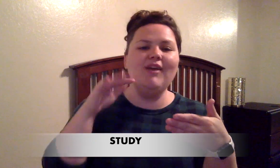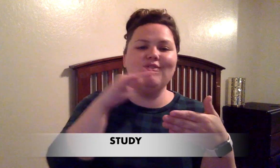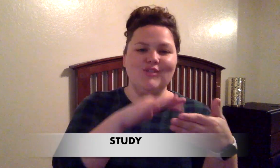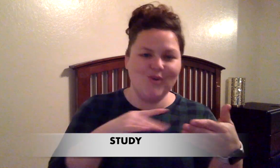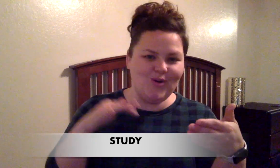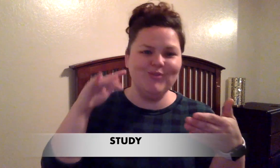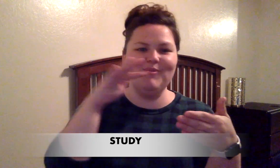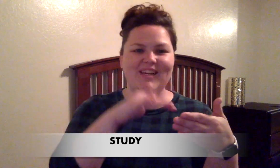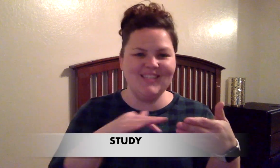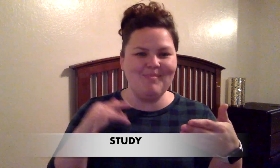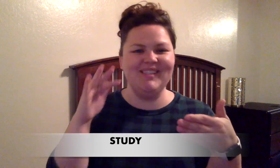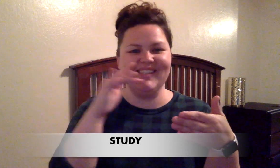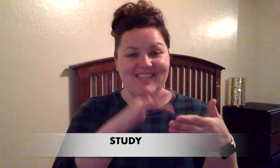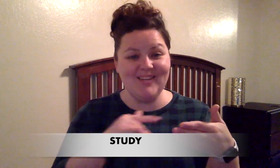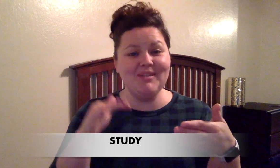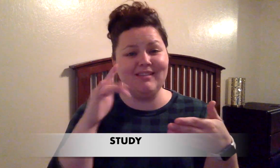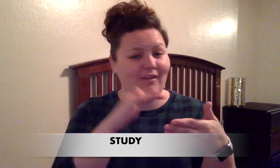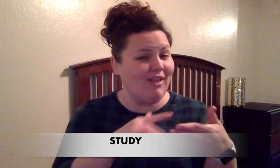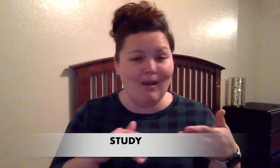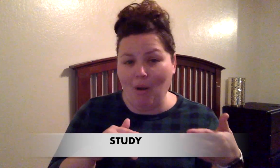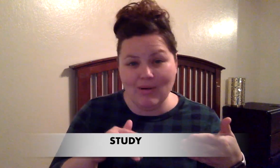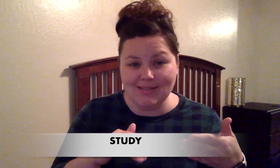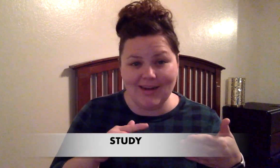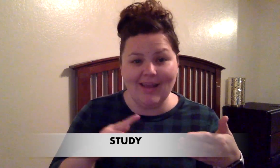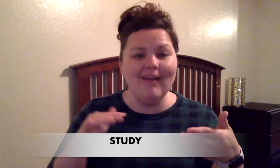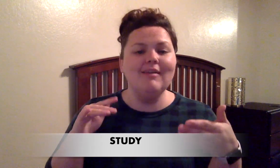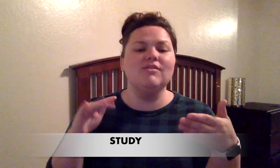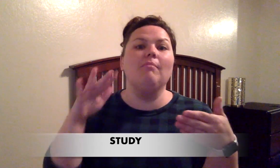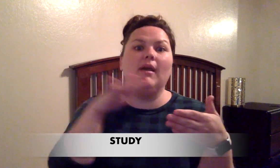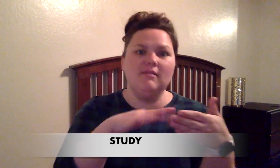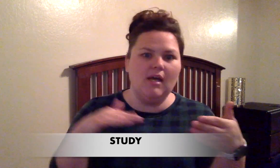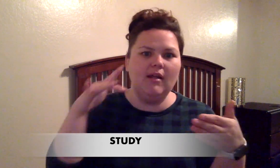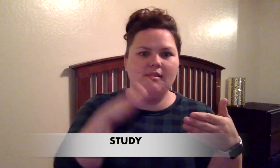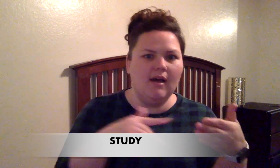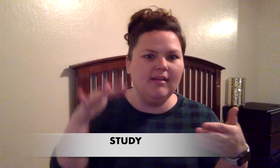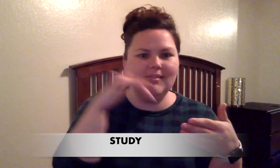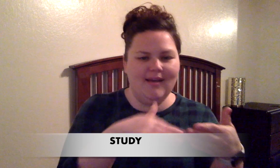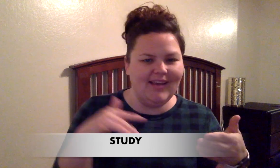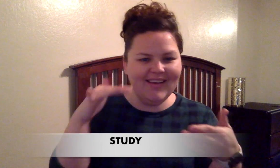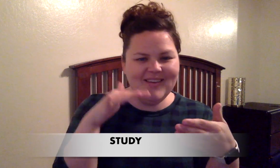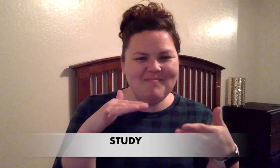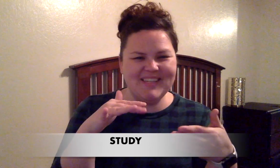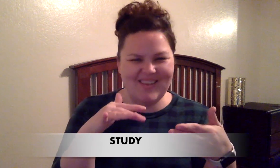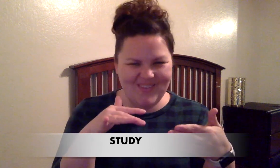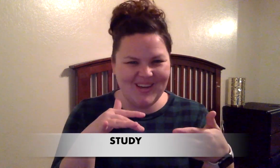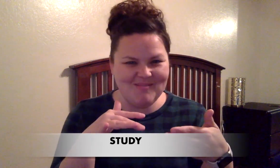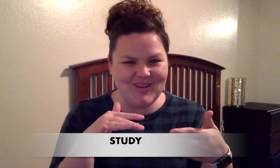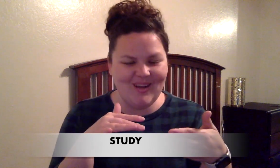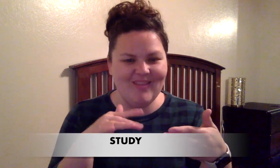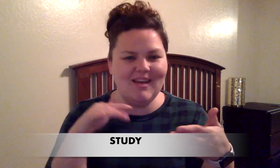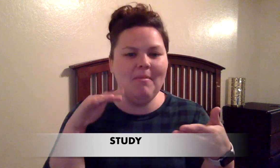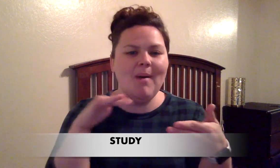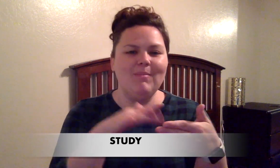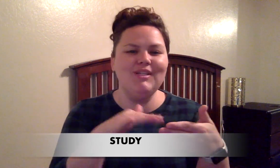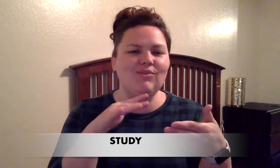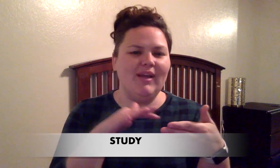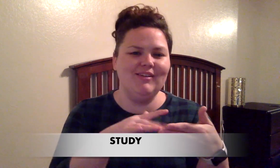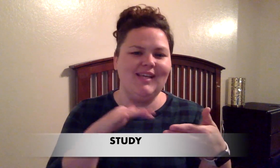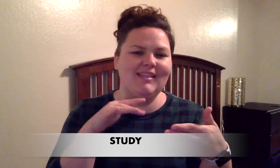do the circles because that means continuous and I feel like I'm always studying. So I'm like study, study, study because I feel like I'm doing it all the time. But just the regular sign,